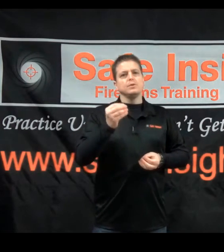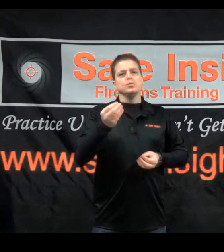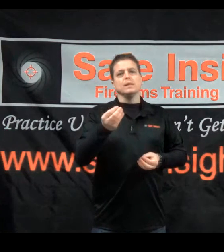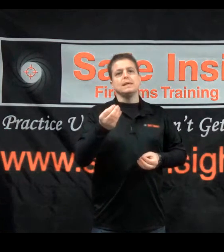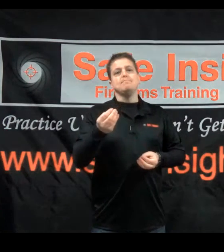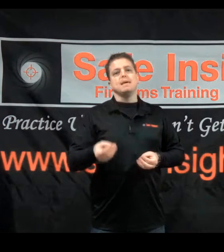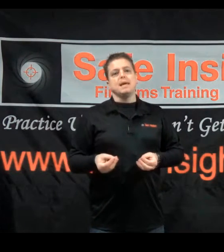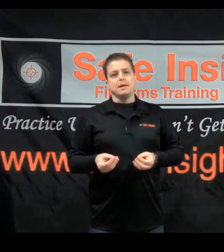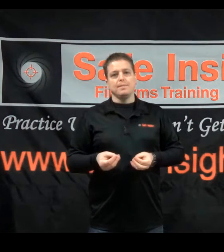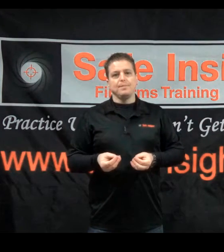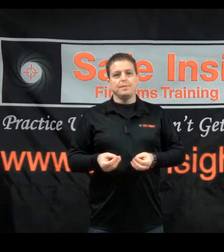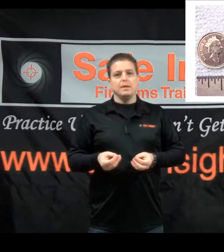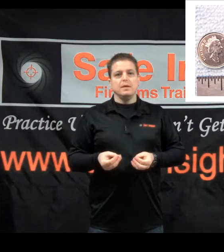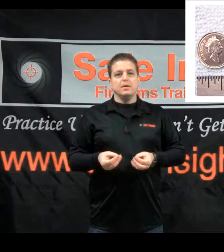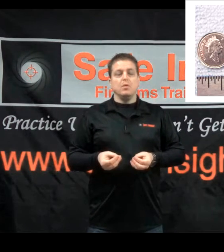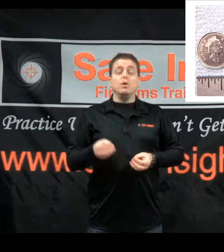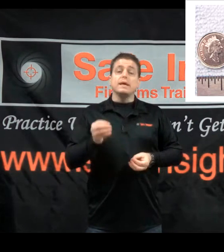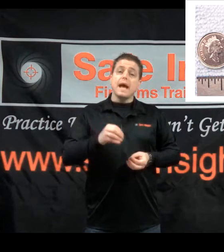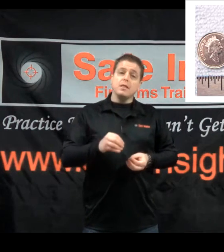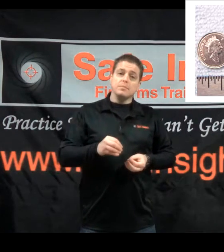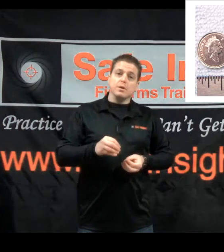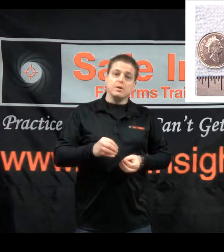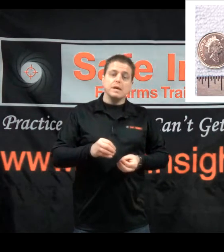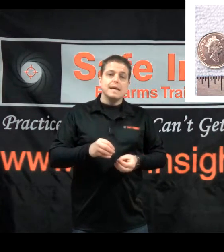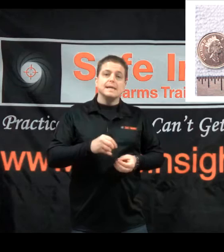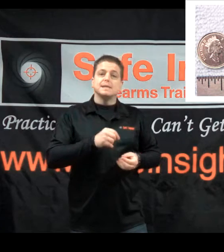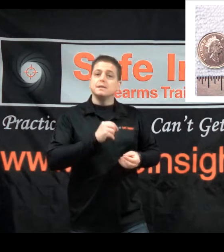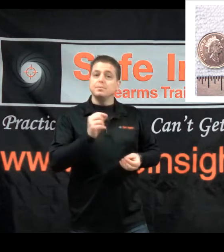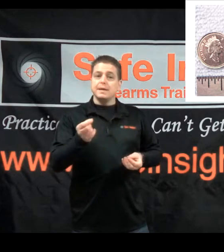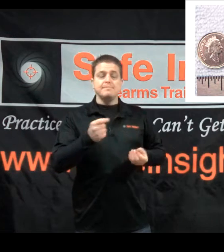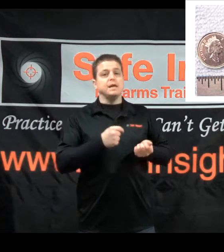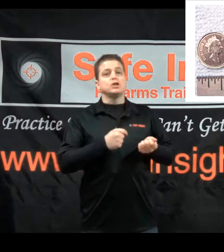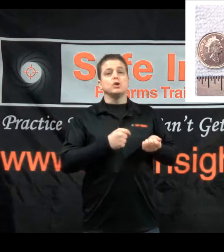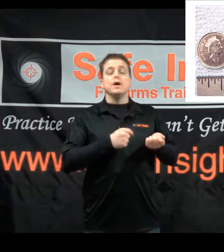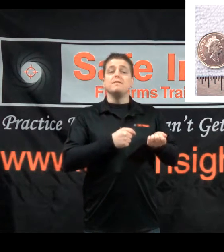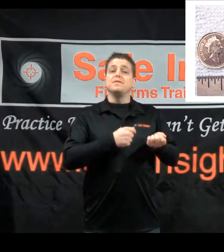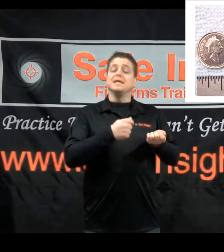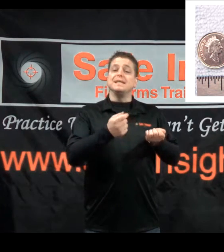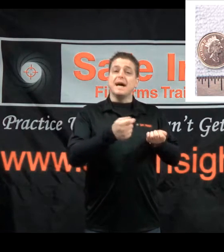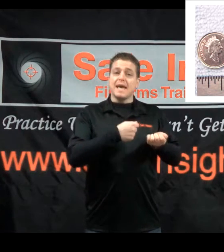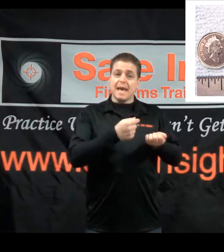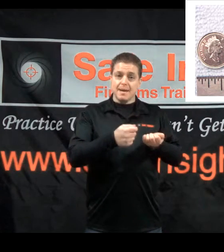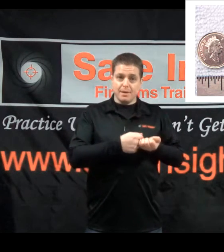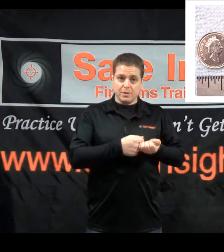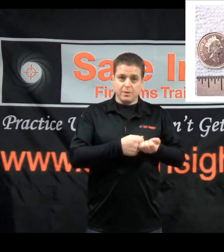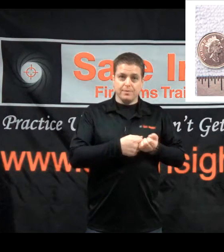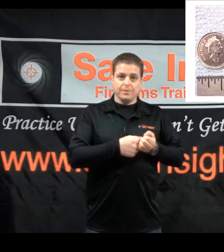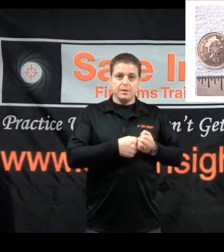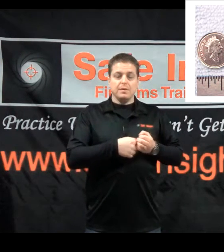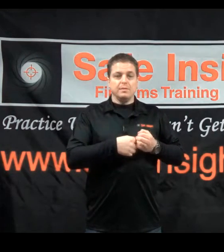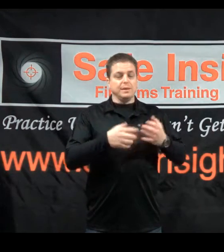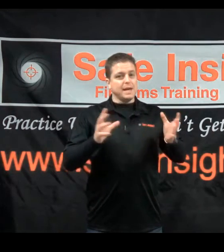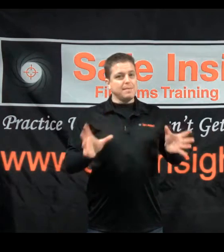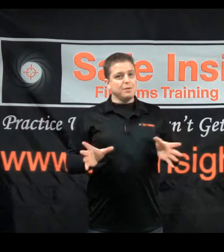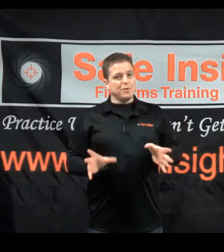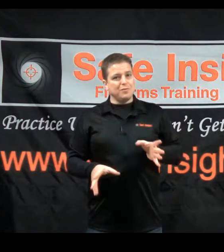really mean? Well, caliber is simply a measure of the diameter. The diameter of